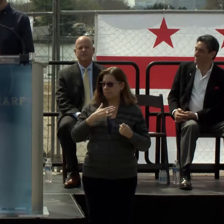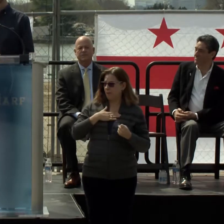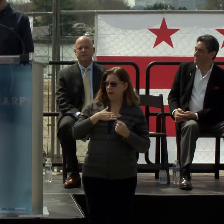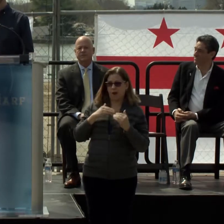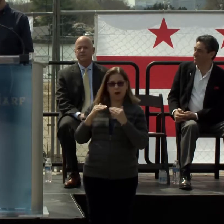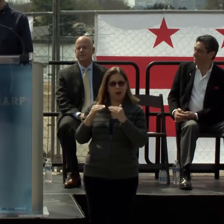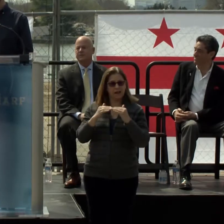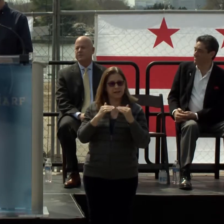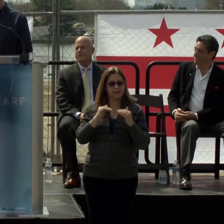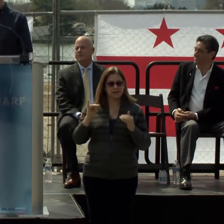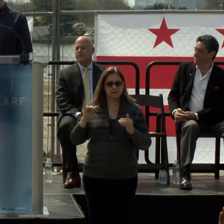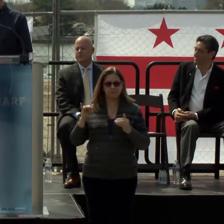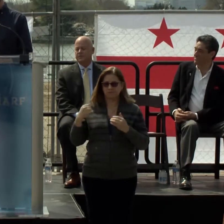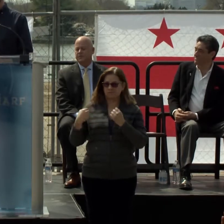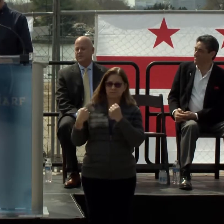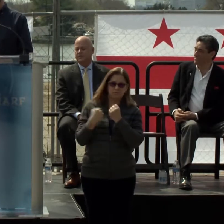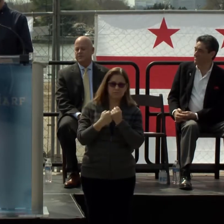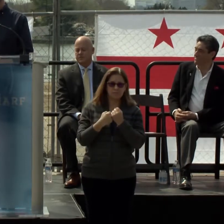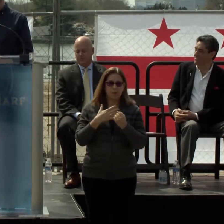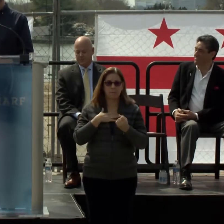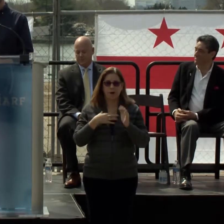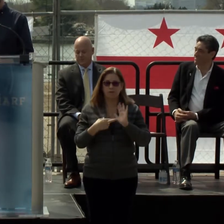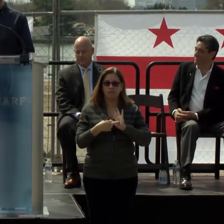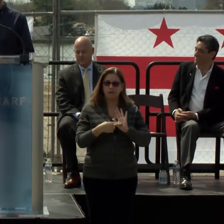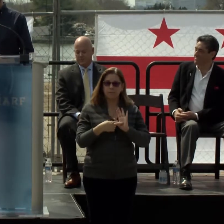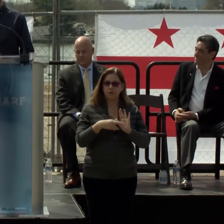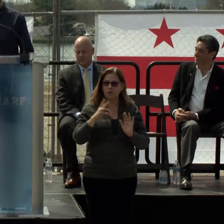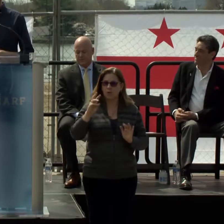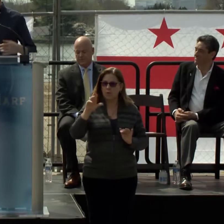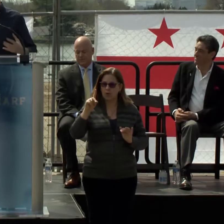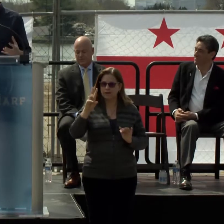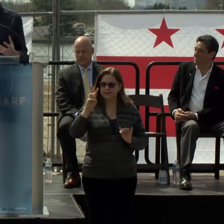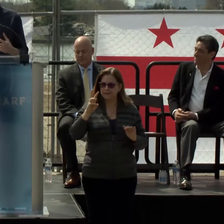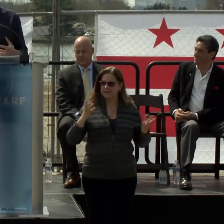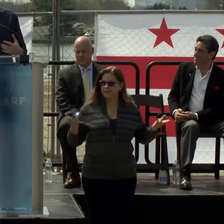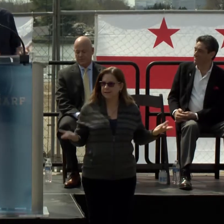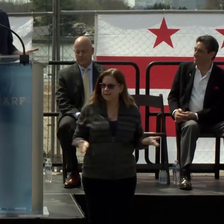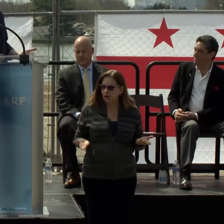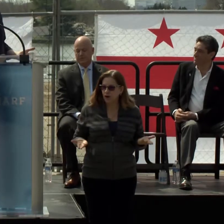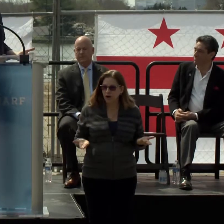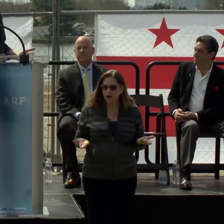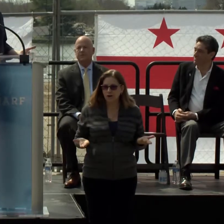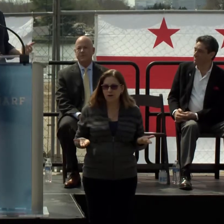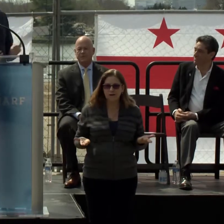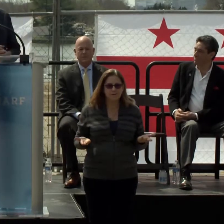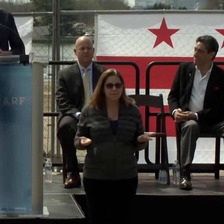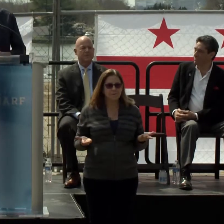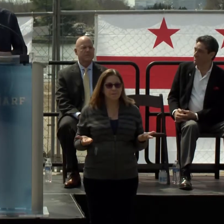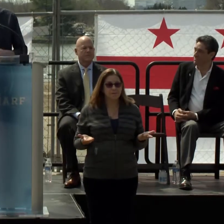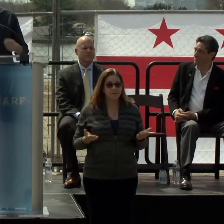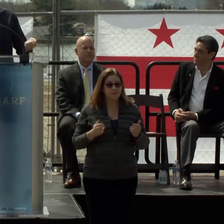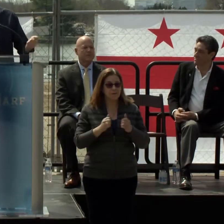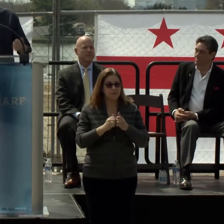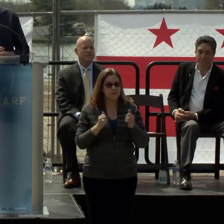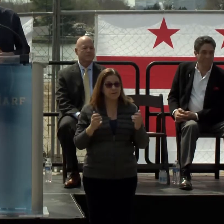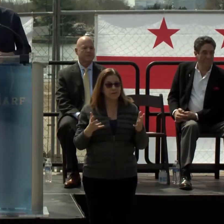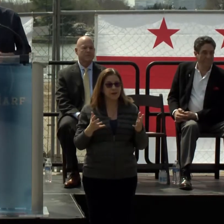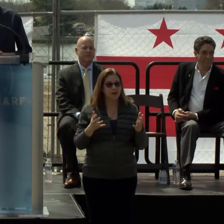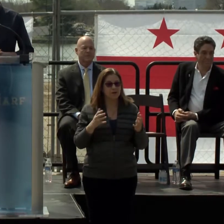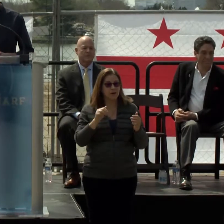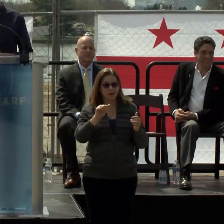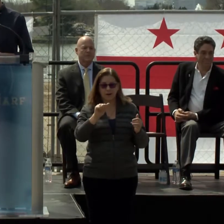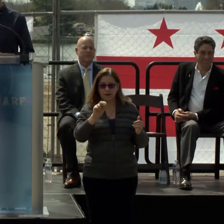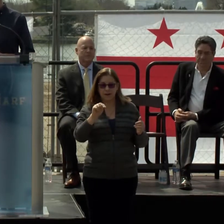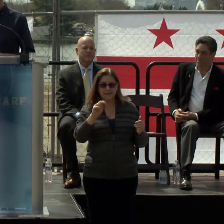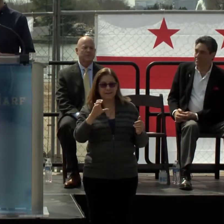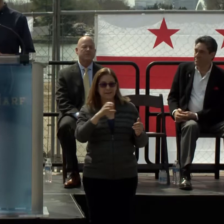6 and represent this great neighborhood and be able to continue the hard work. And then it's nothing without our ANC commissioners. And Andy Litsky, Gail Fast, and